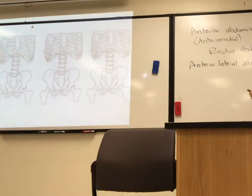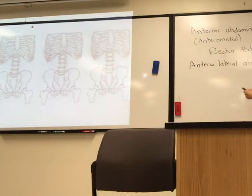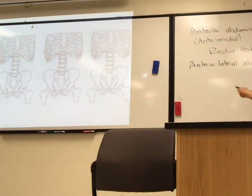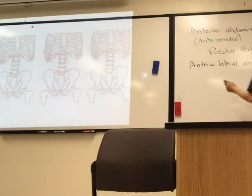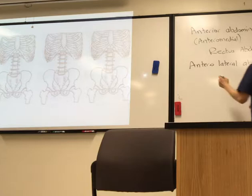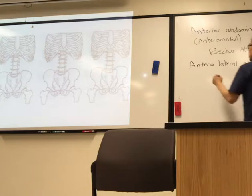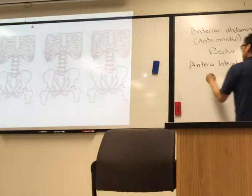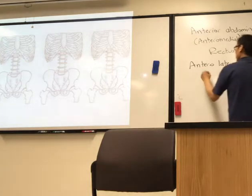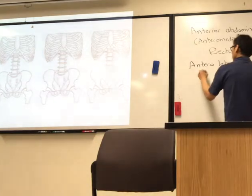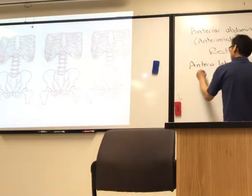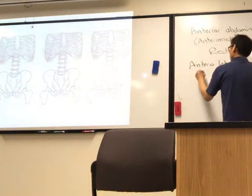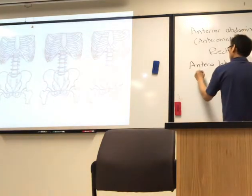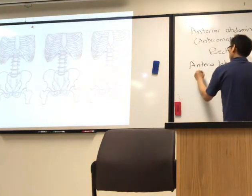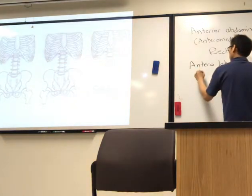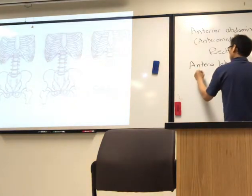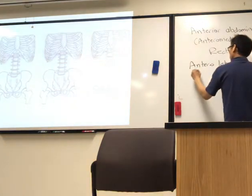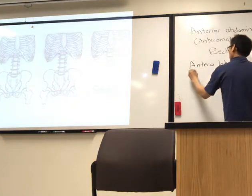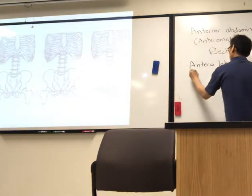oblique I'll do first